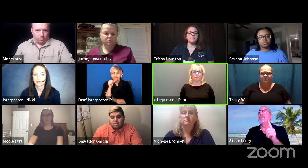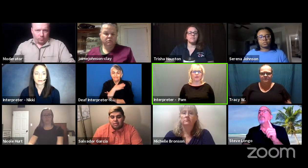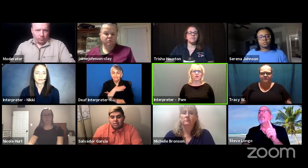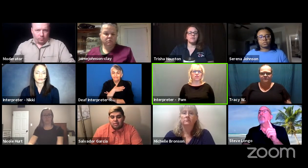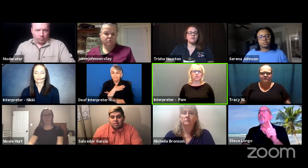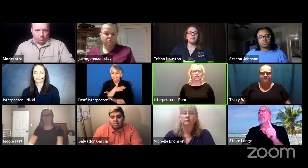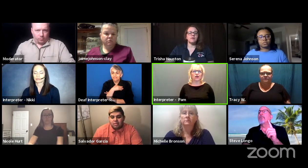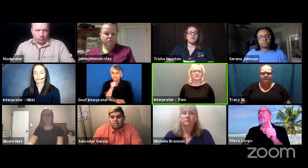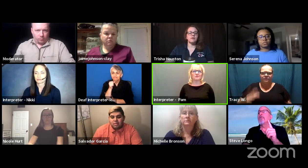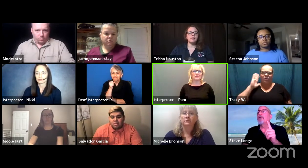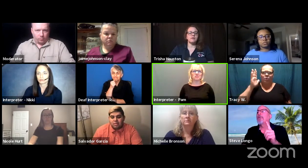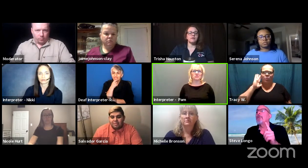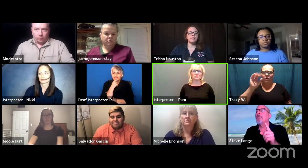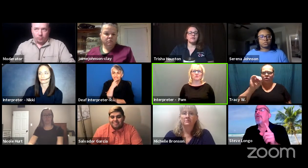I'm going to turn it off. Give me just a moment.